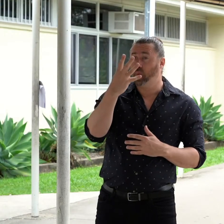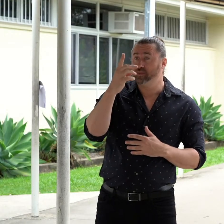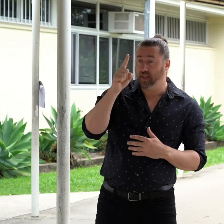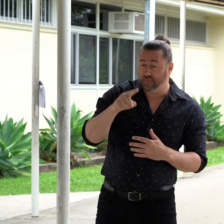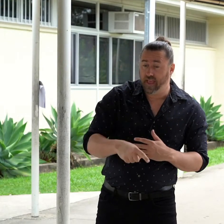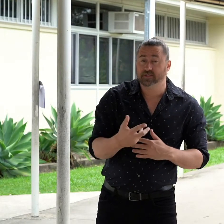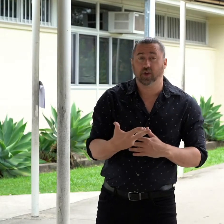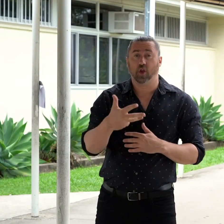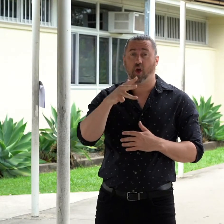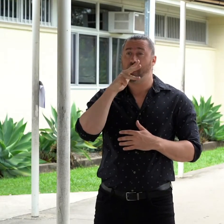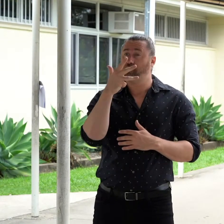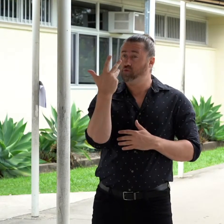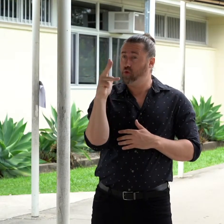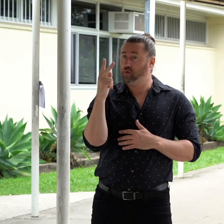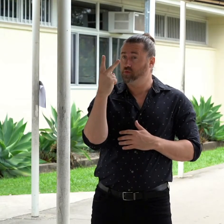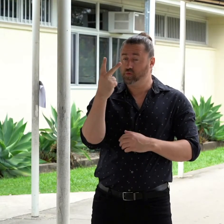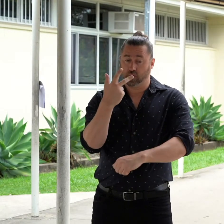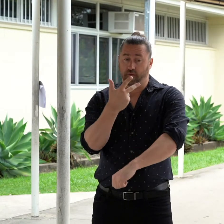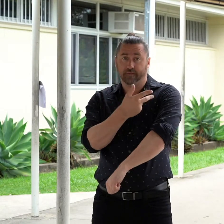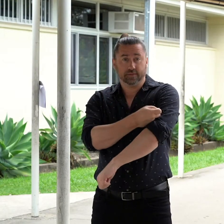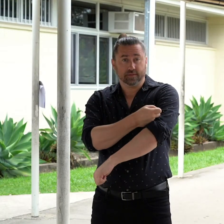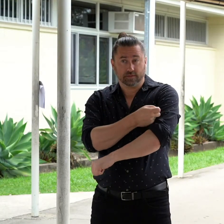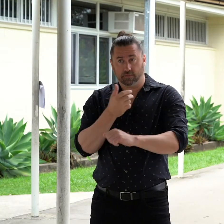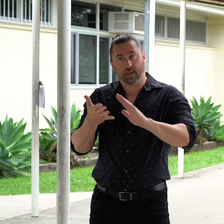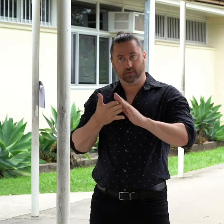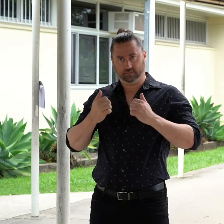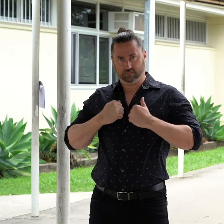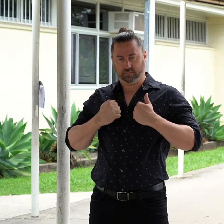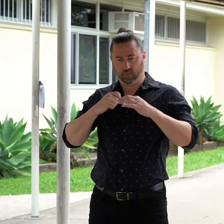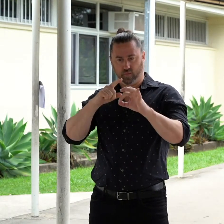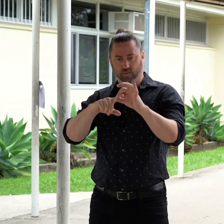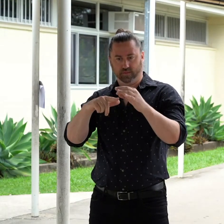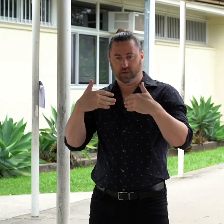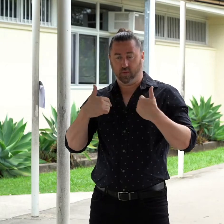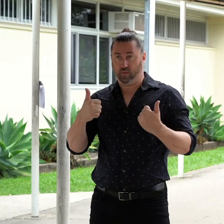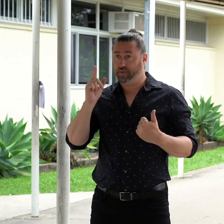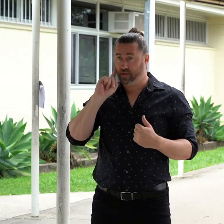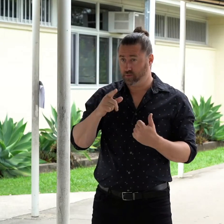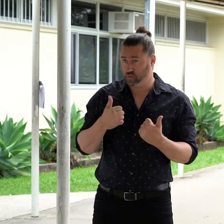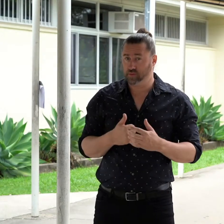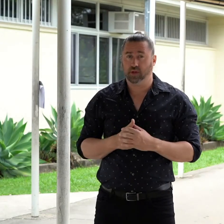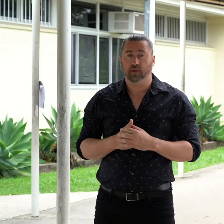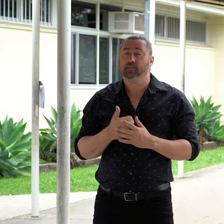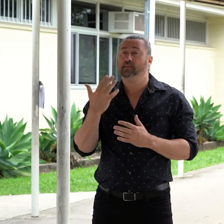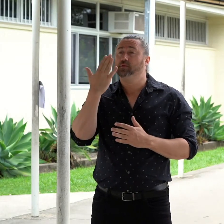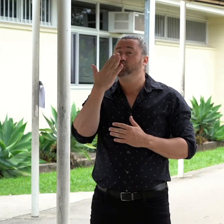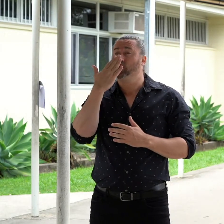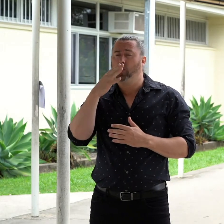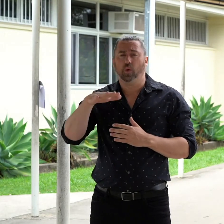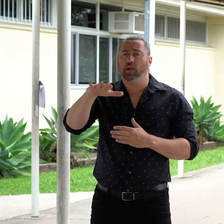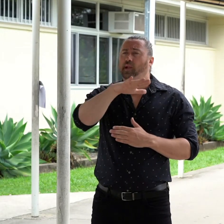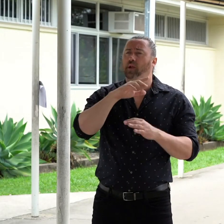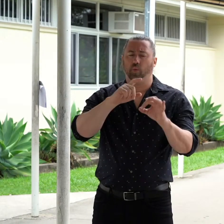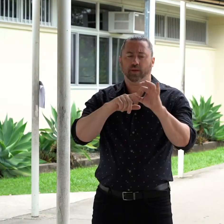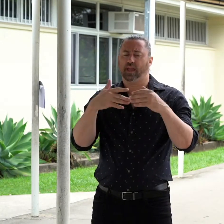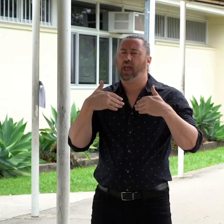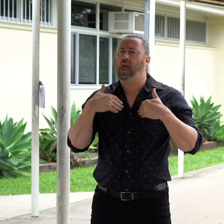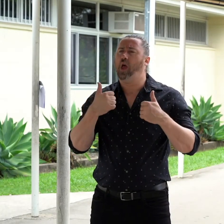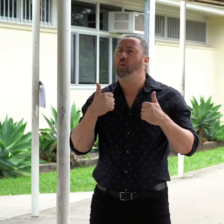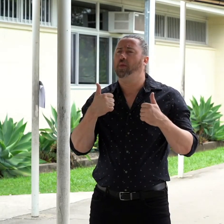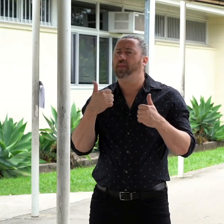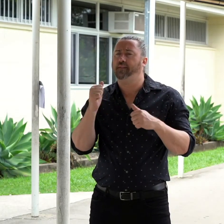14,992 vaccinations in our Queensland Health facilities yesterday, and our schools run by the Queensland Health